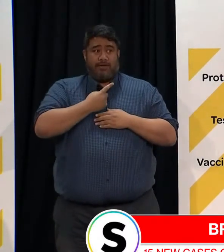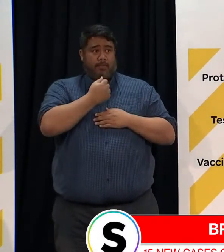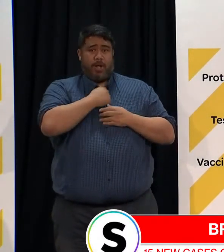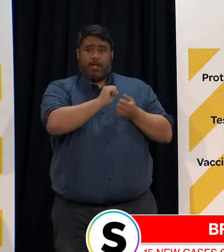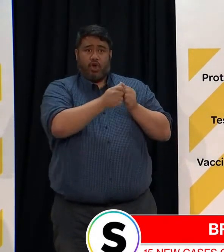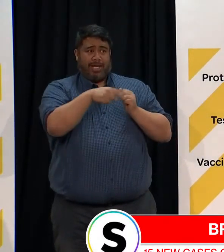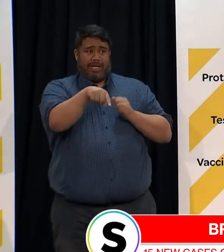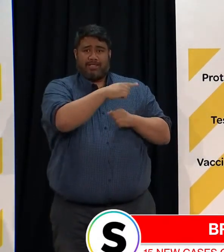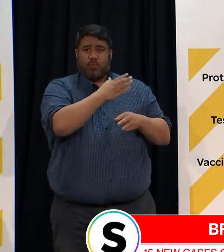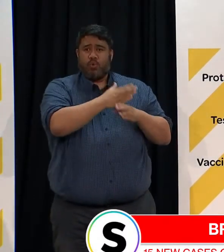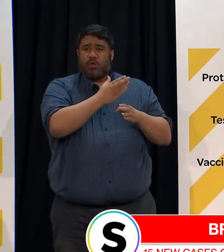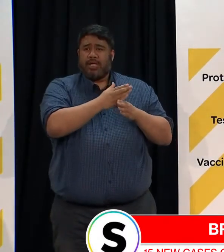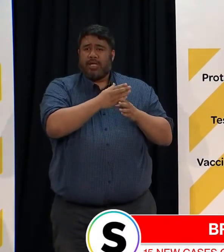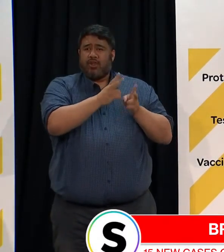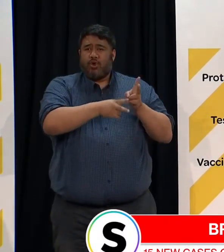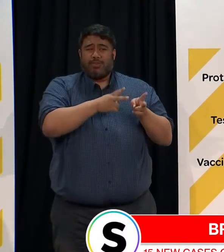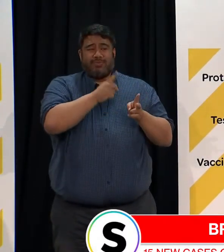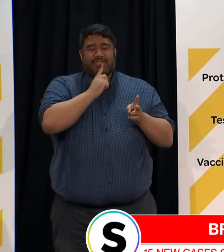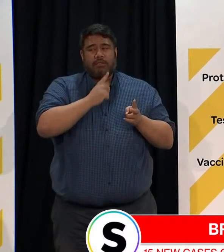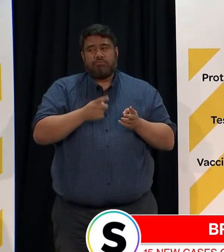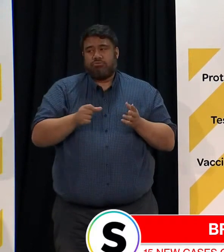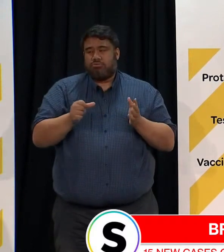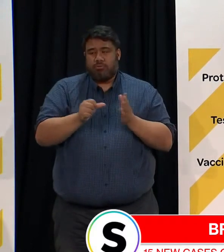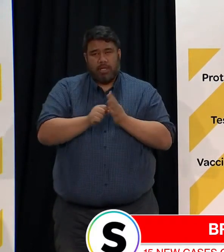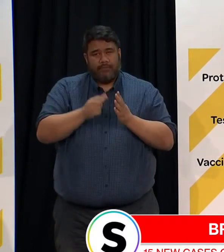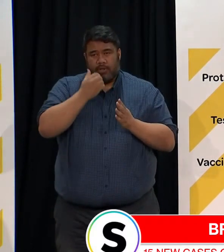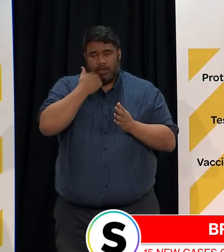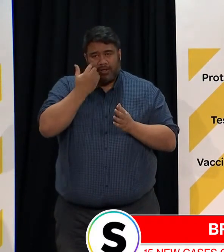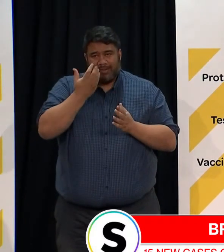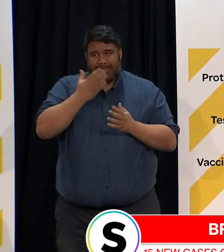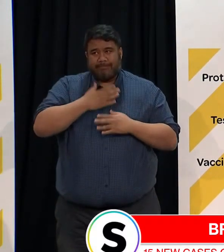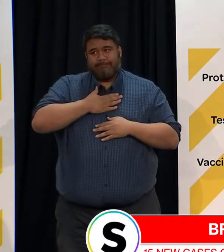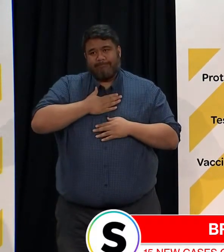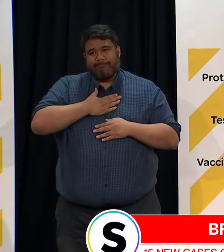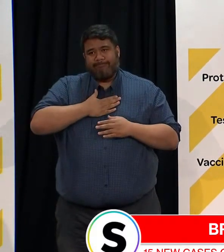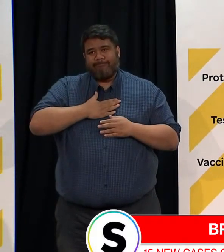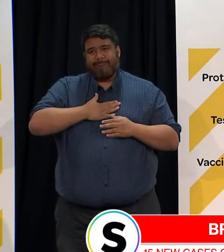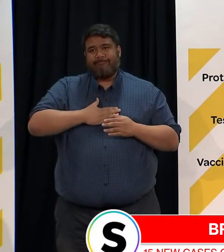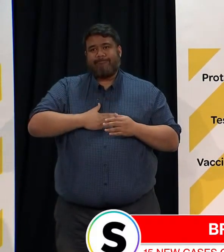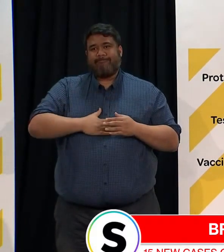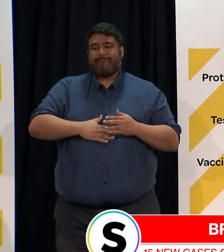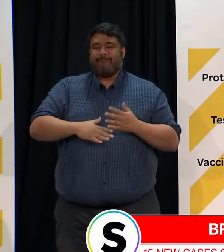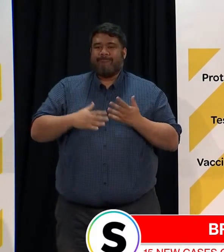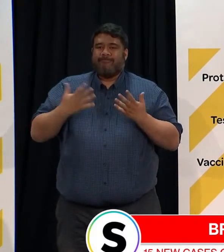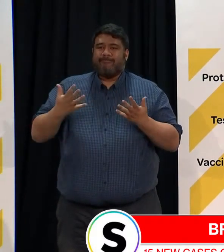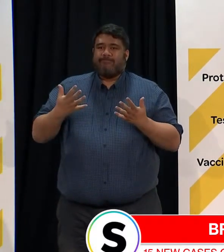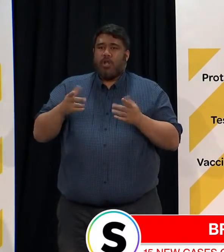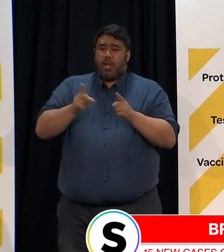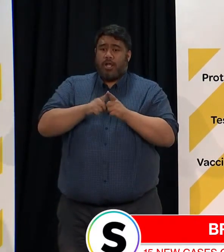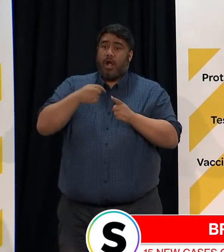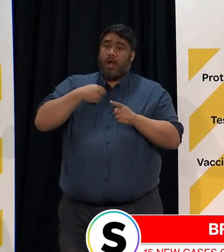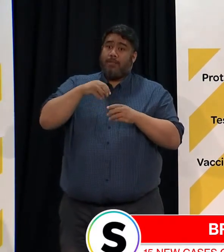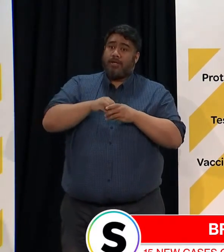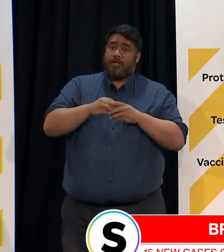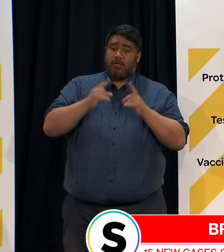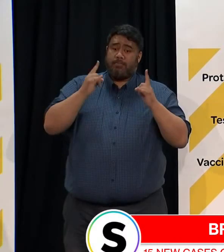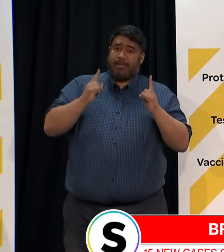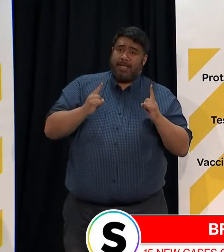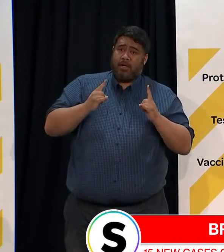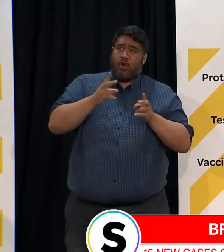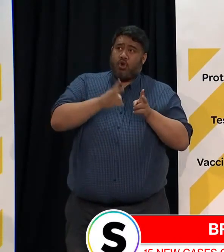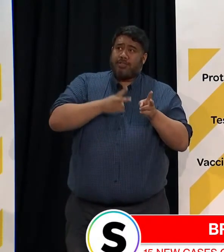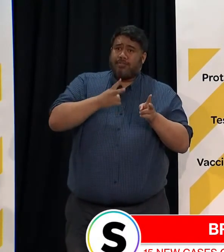really feel this, and you're right, because for many people, having access to family members is a really important part of their wellbeing and